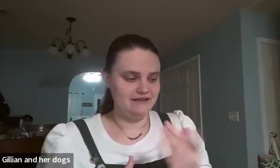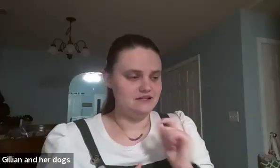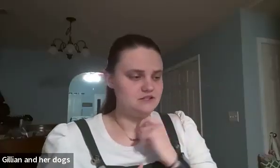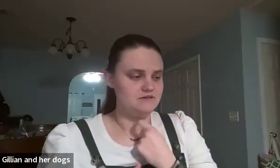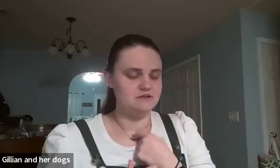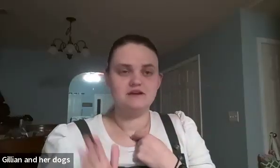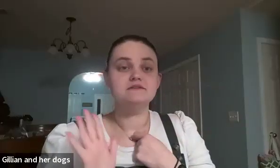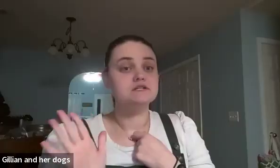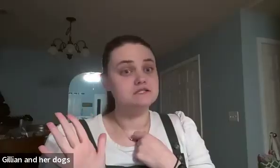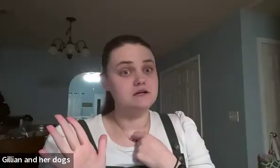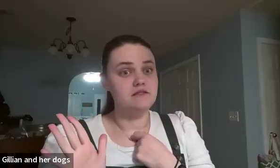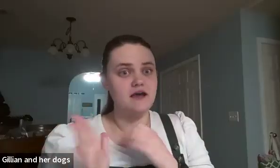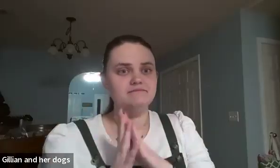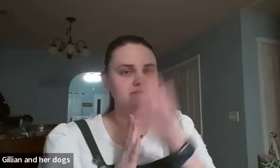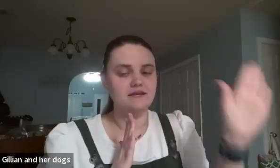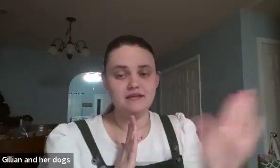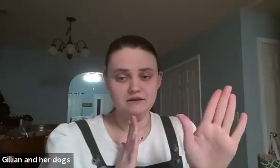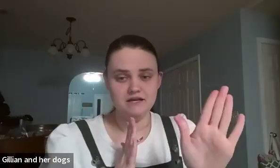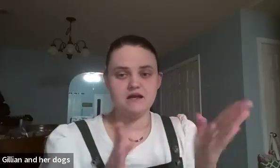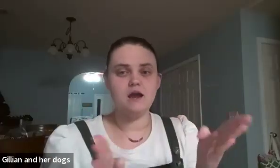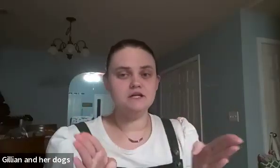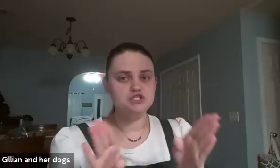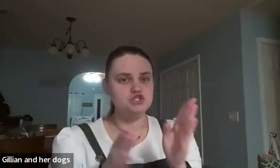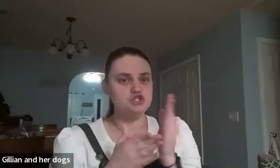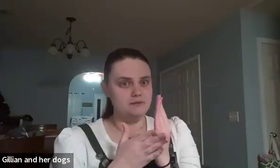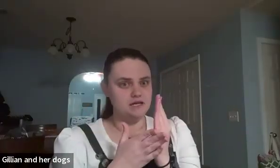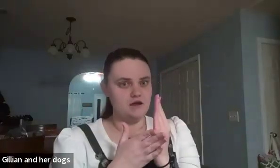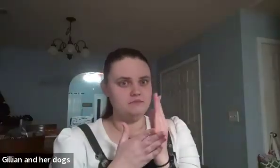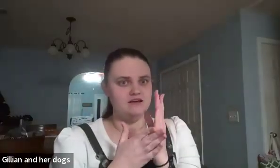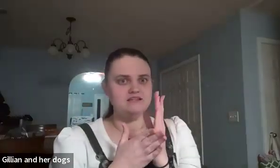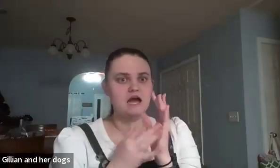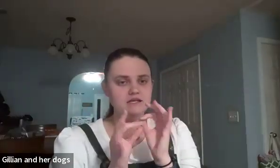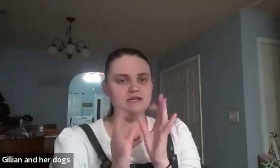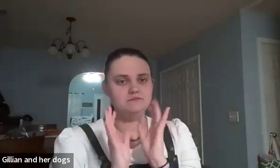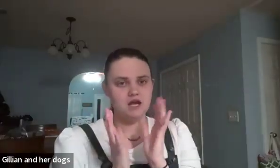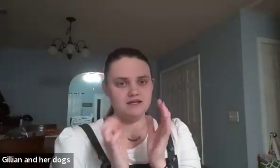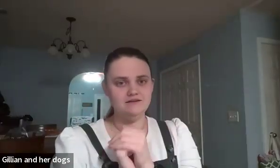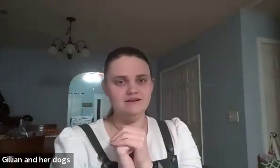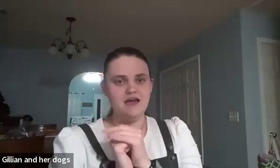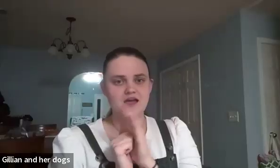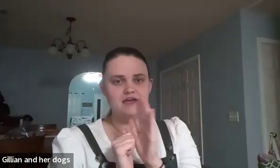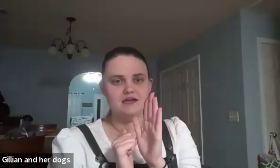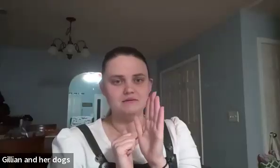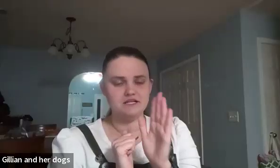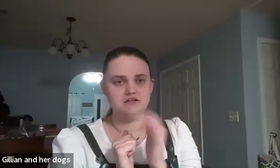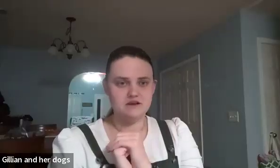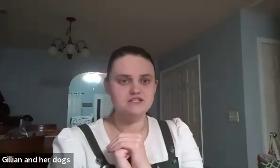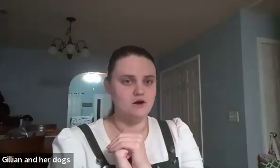again, I turn my voice off. Sorry on that. Anyways, I'm gonna stop it now because I can keep chatting, and bless y'all's hearts, y'all